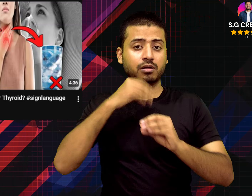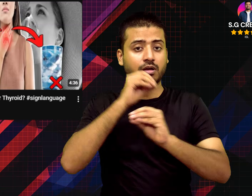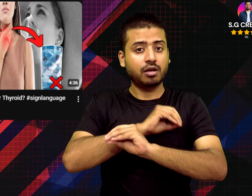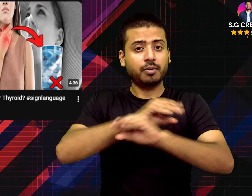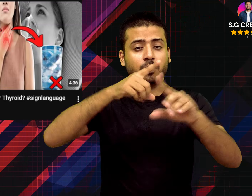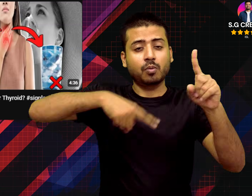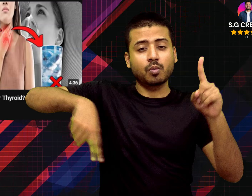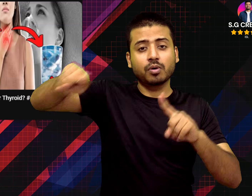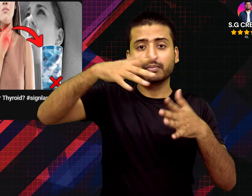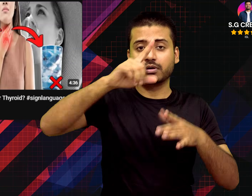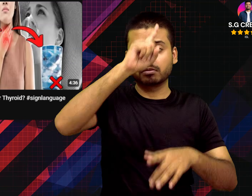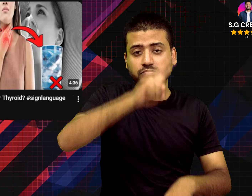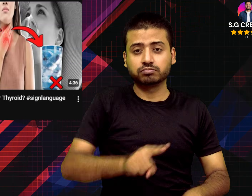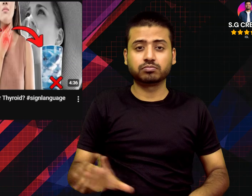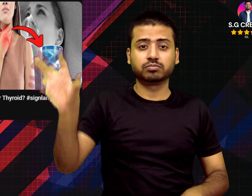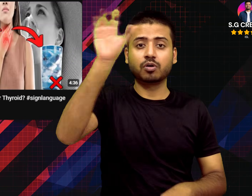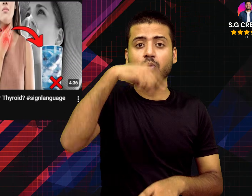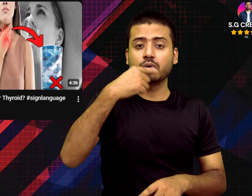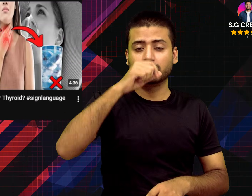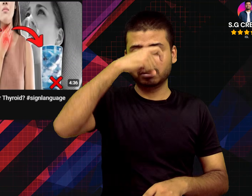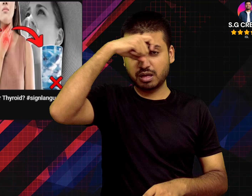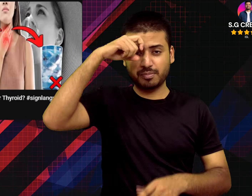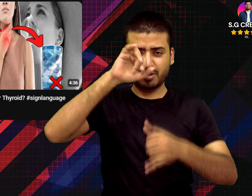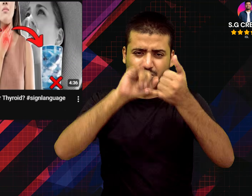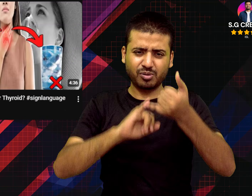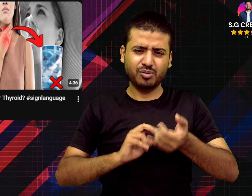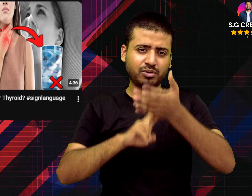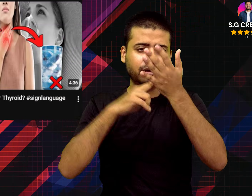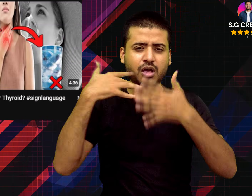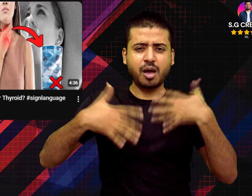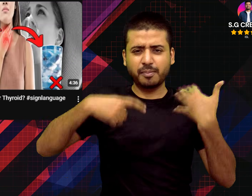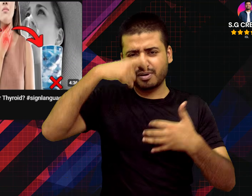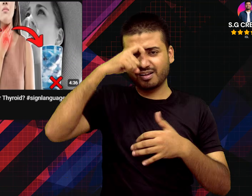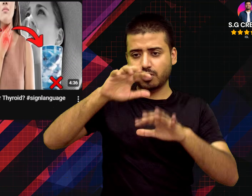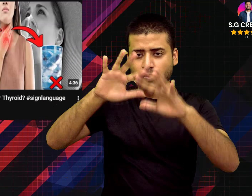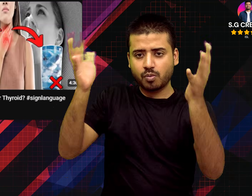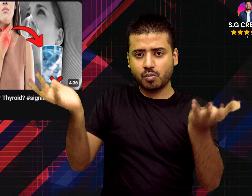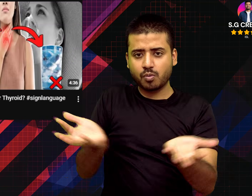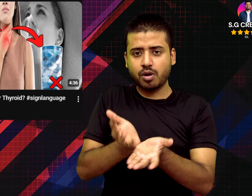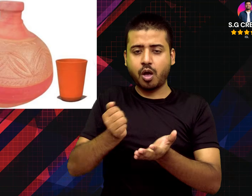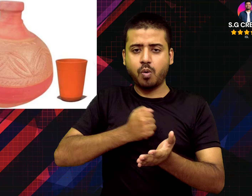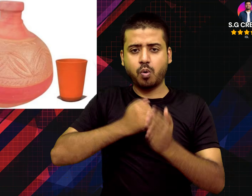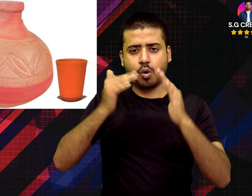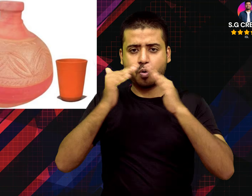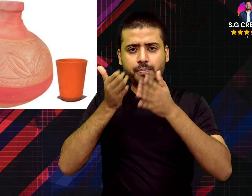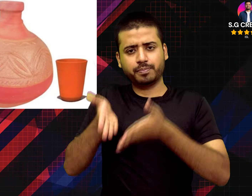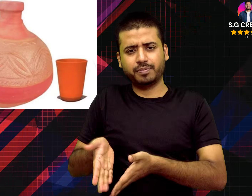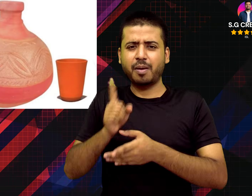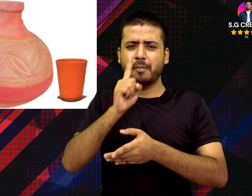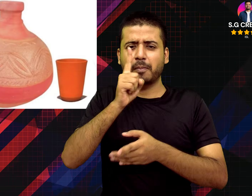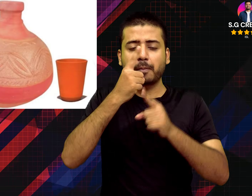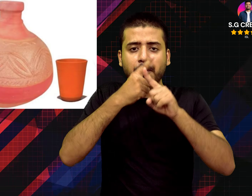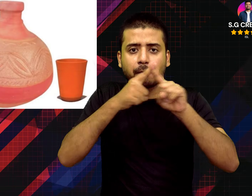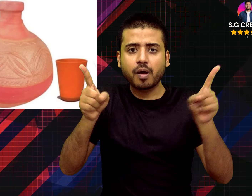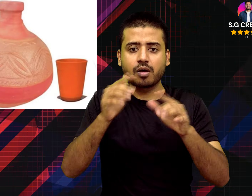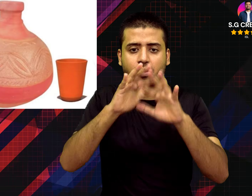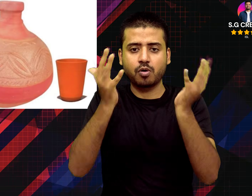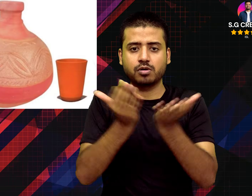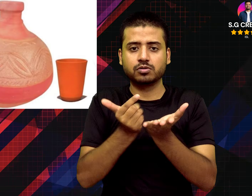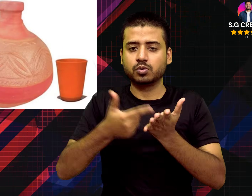natural refrigerators and cooking mediums across the Indian subcontinent. Their efficacy, however, is heavily dependent on their